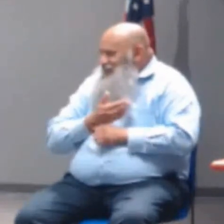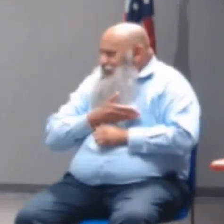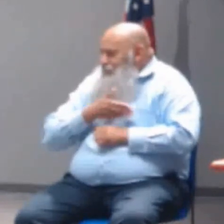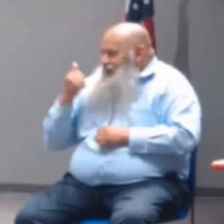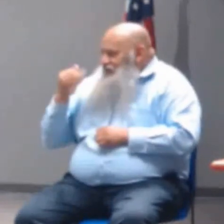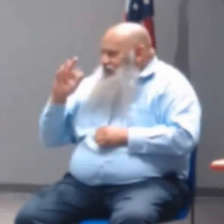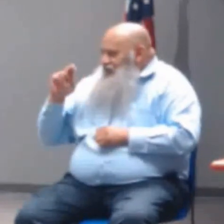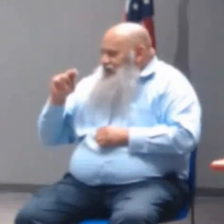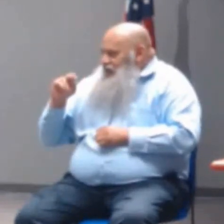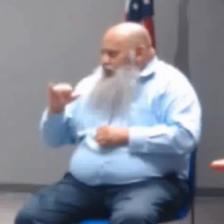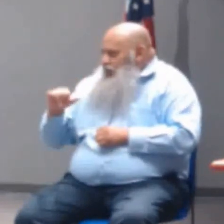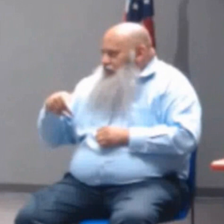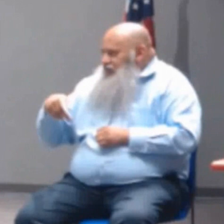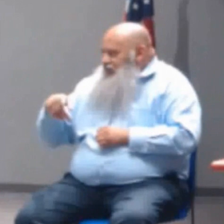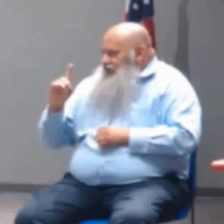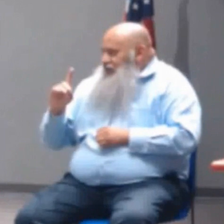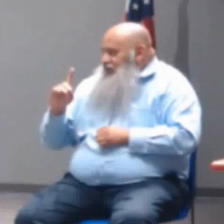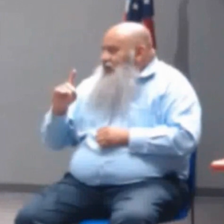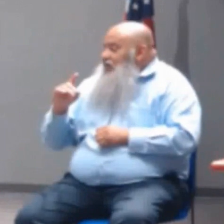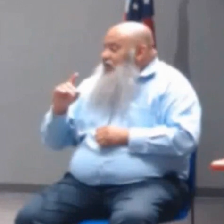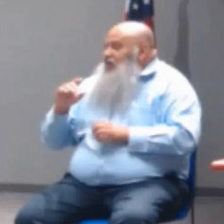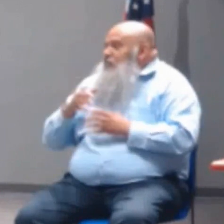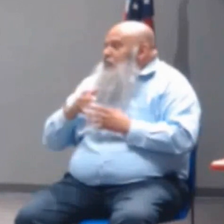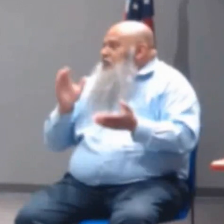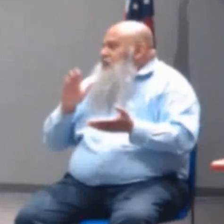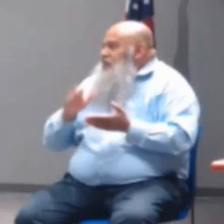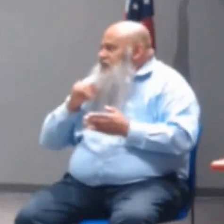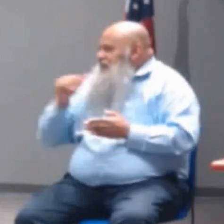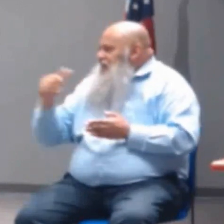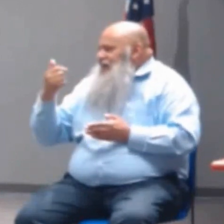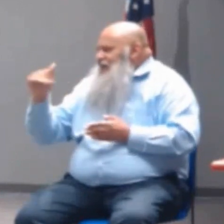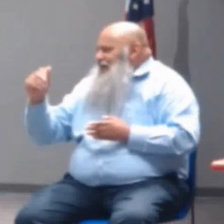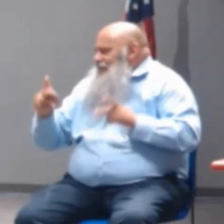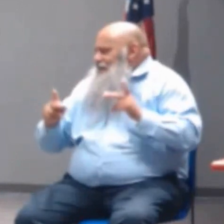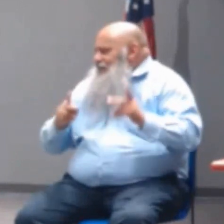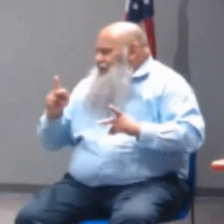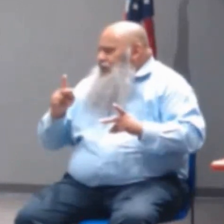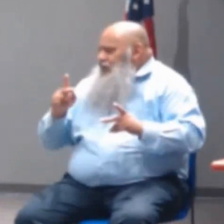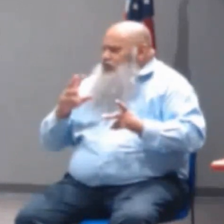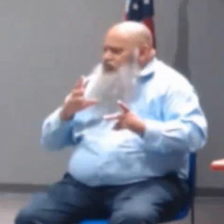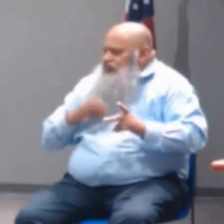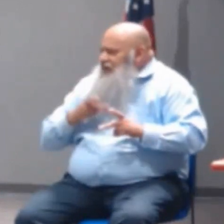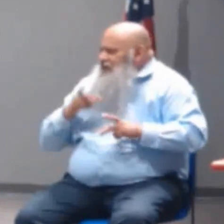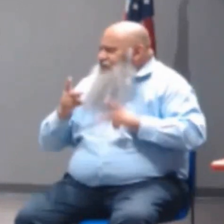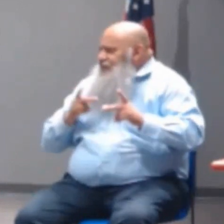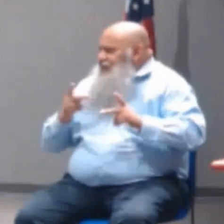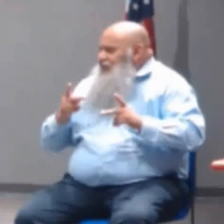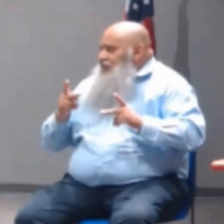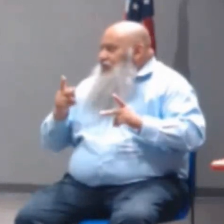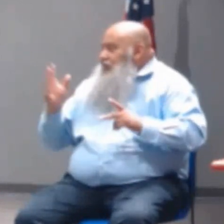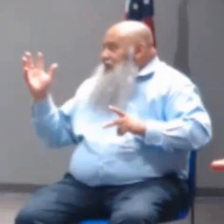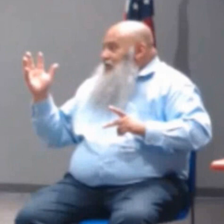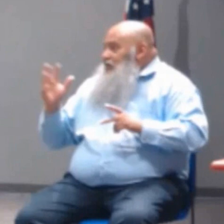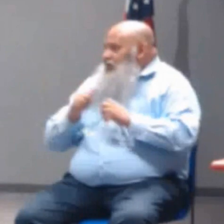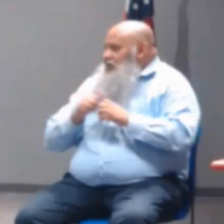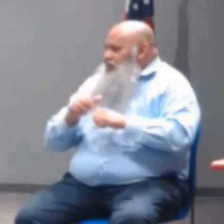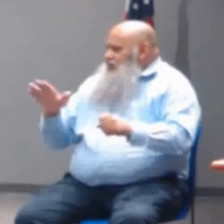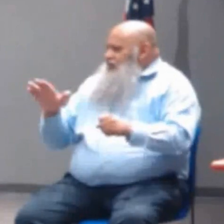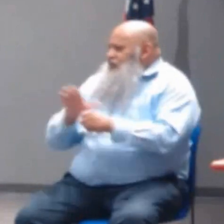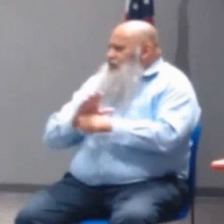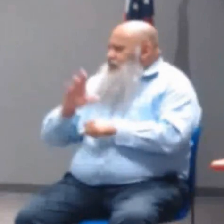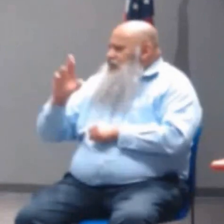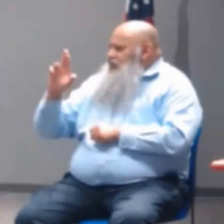NYPD, much less a bunch of gay people and trans people. And they were there in their full riot gear,